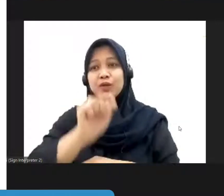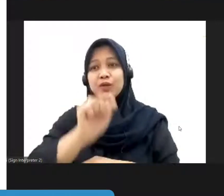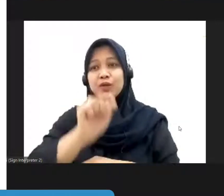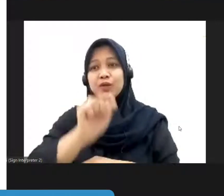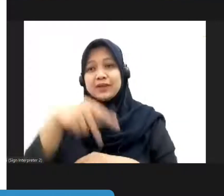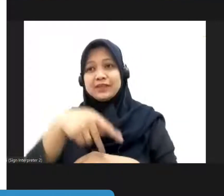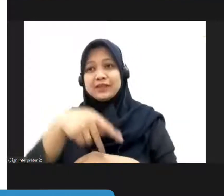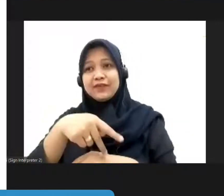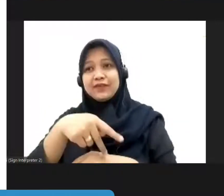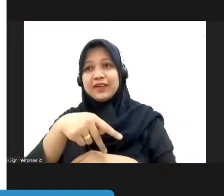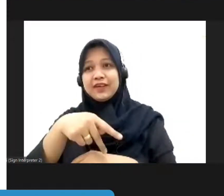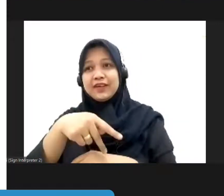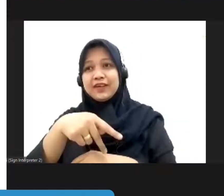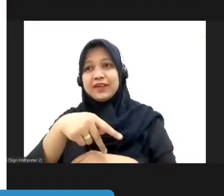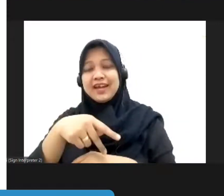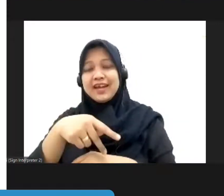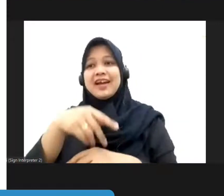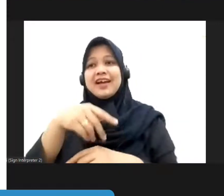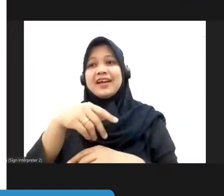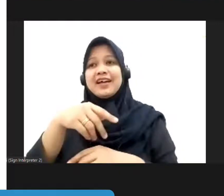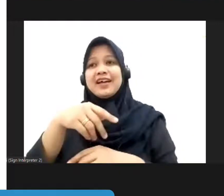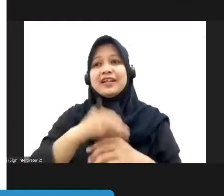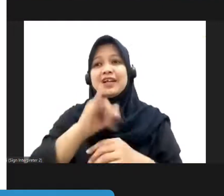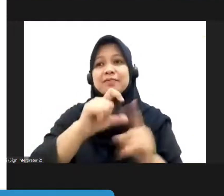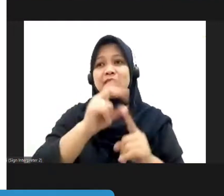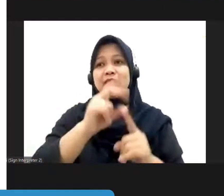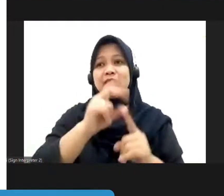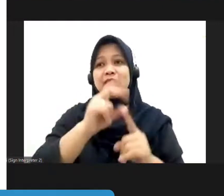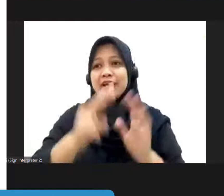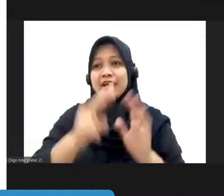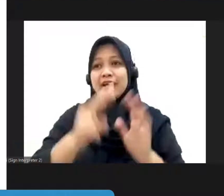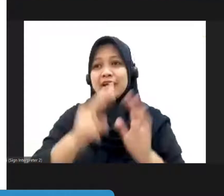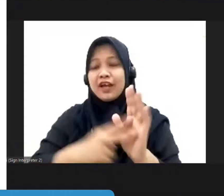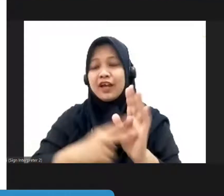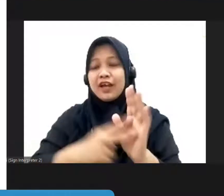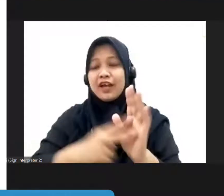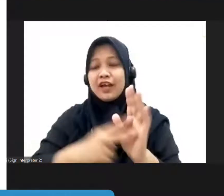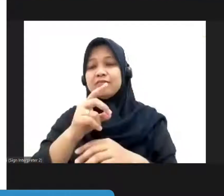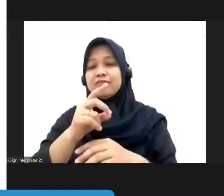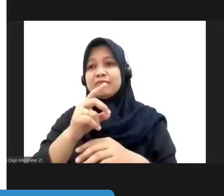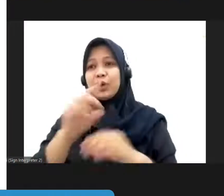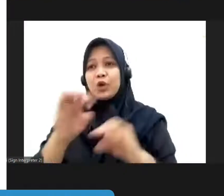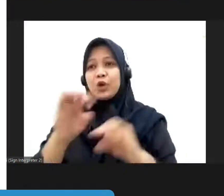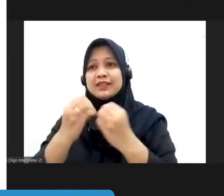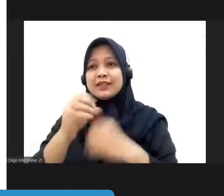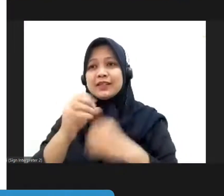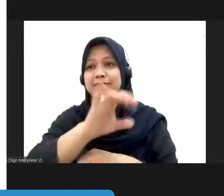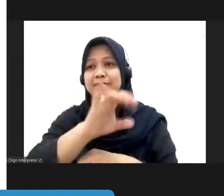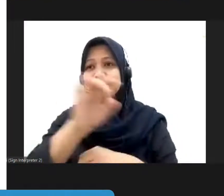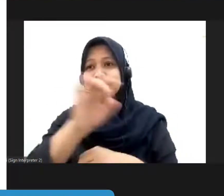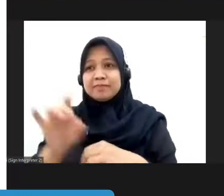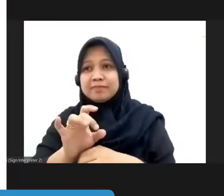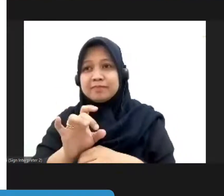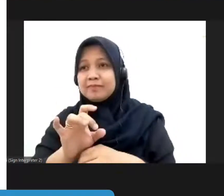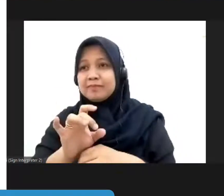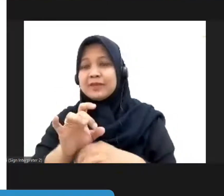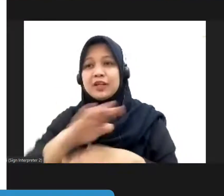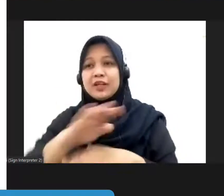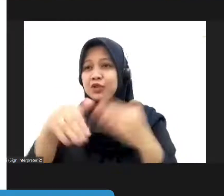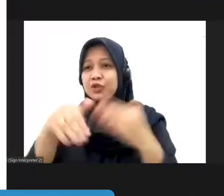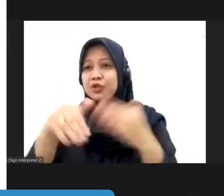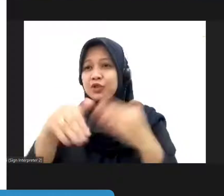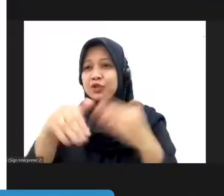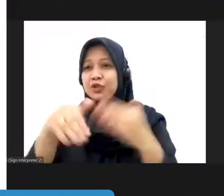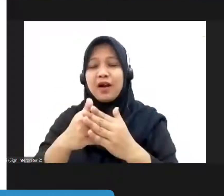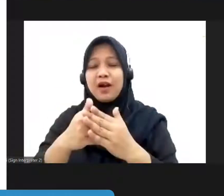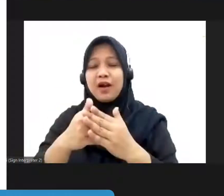Secretary General of ADRRN, and then Tom Sindajati, President of Human Initiative, and all panelists and all participants here